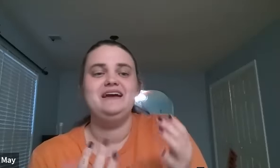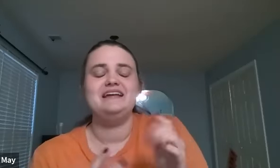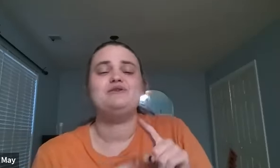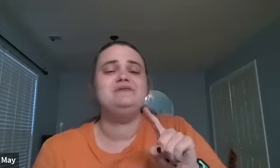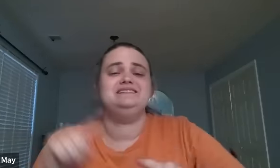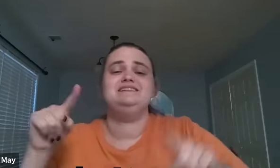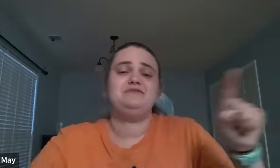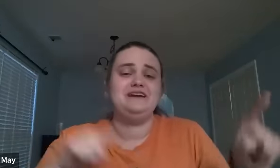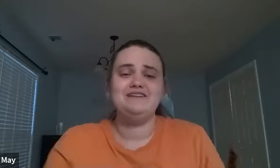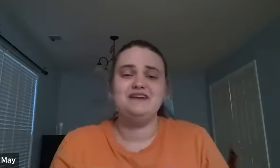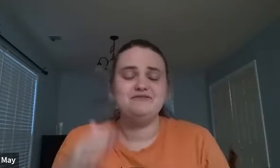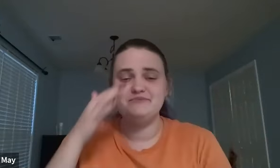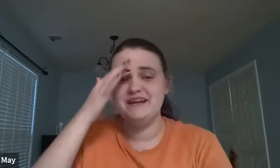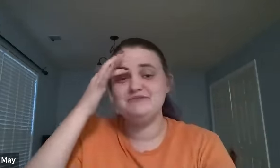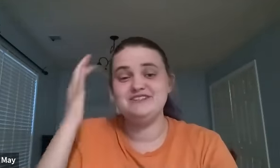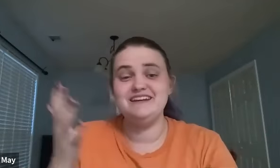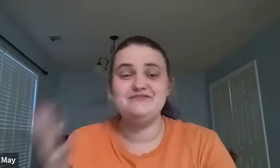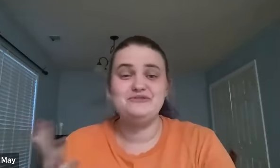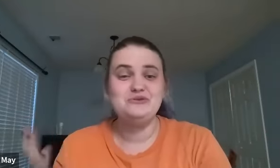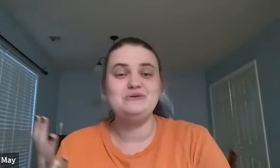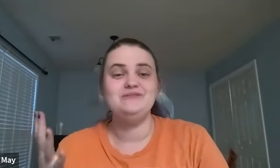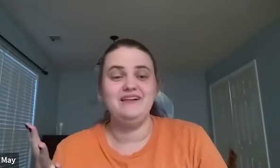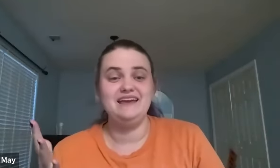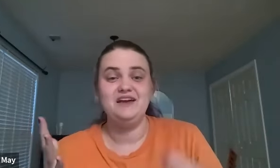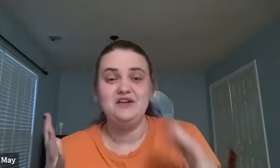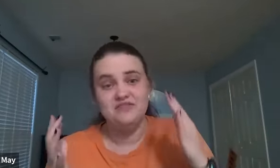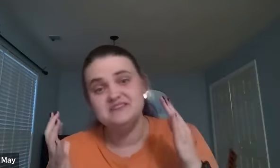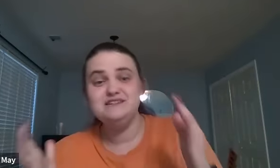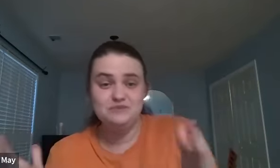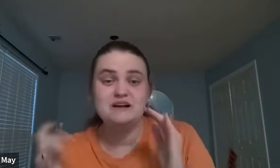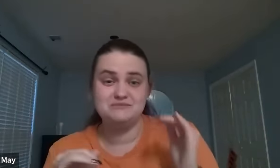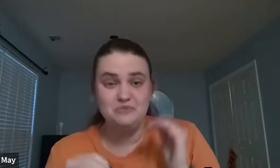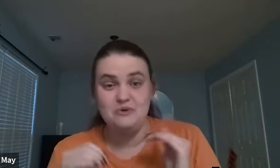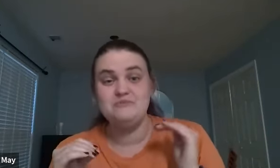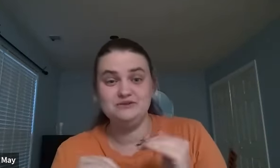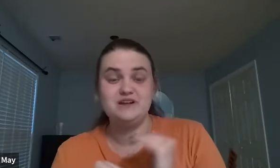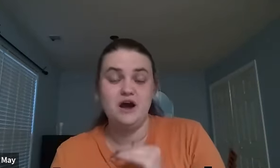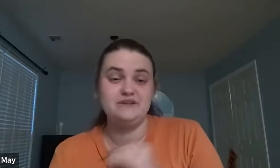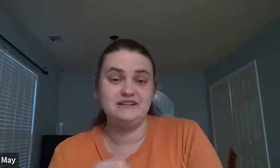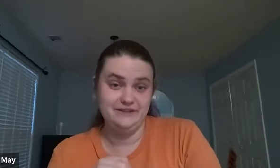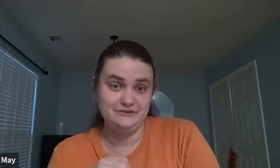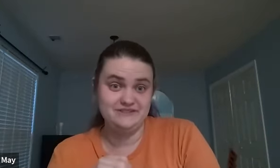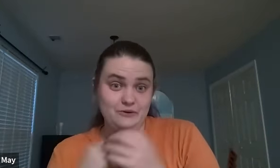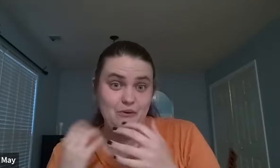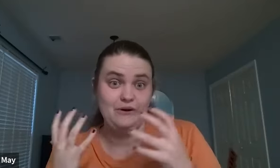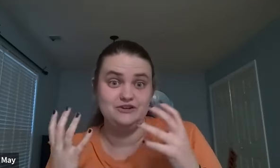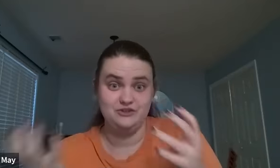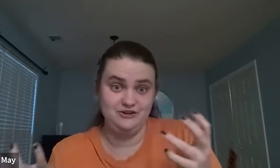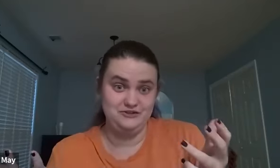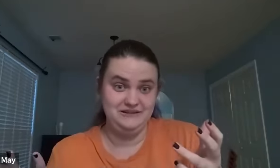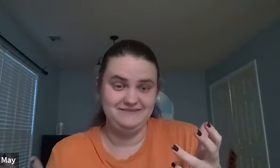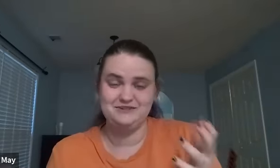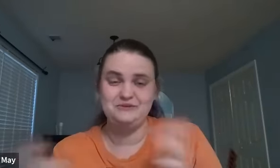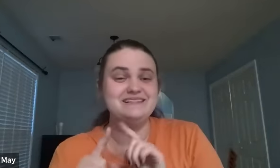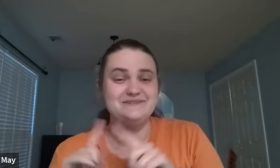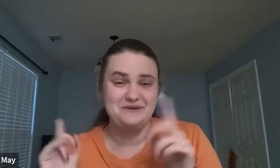it's always different. I've never been able to get a full, like, this is what's most commonly used for trick or treat. There's always a different